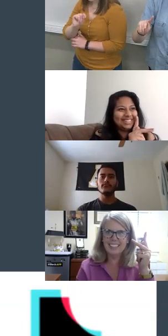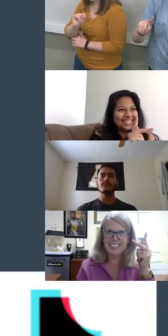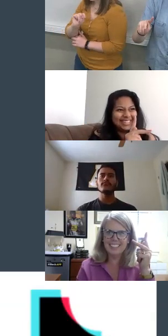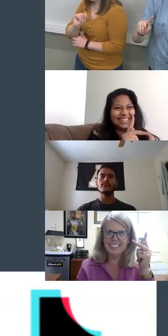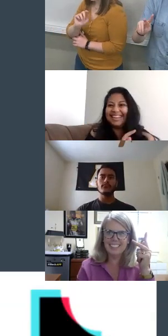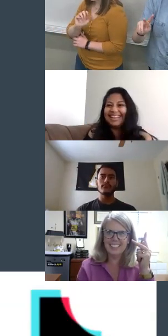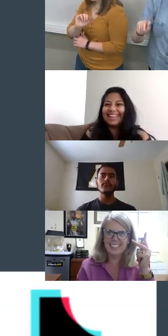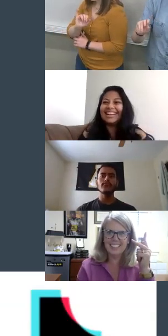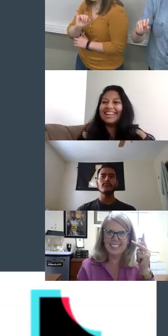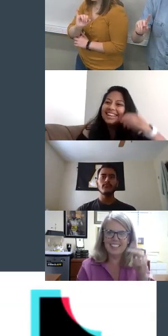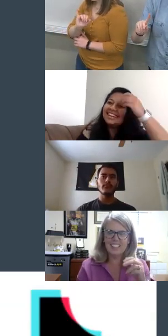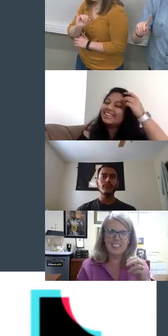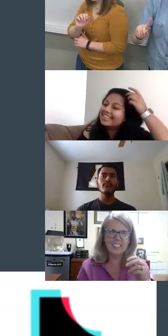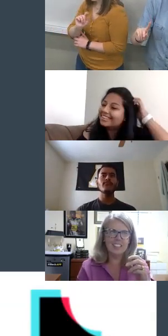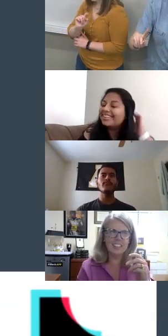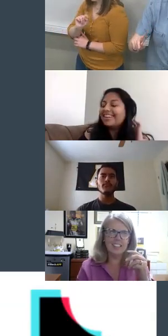Tik Tok.